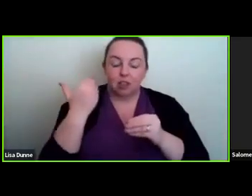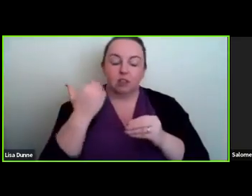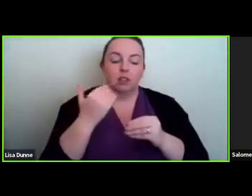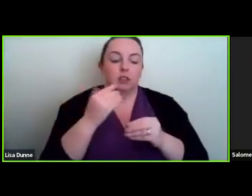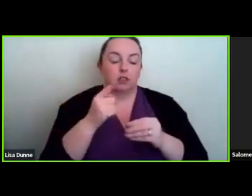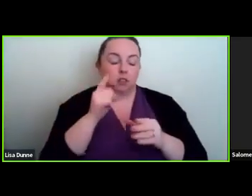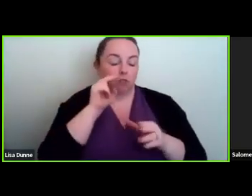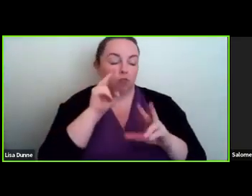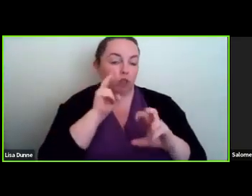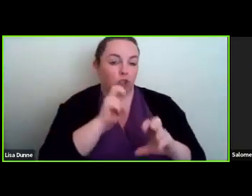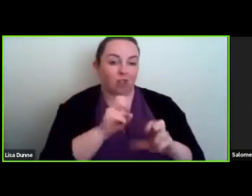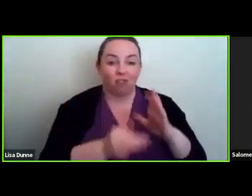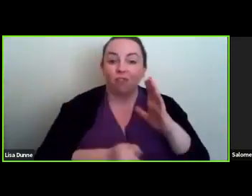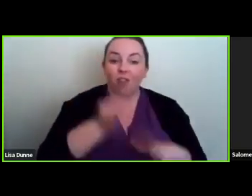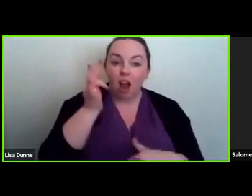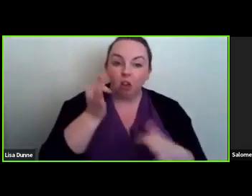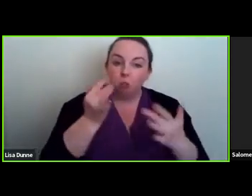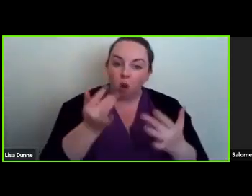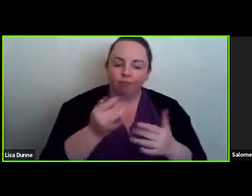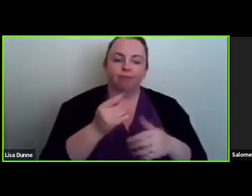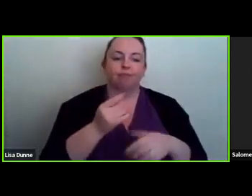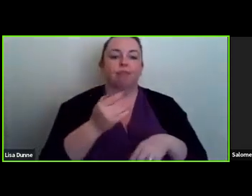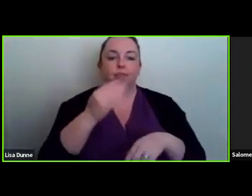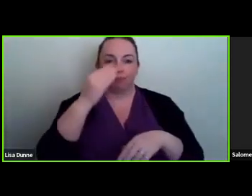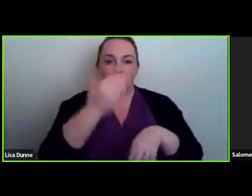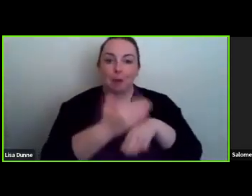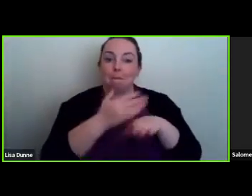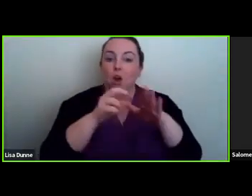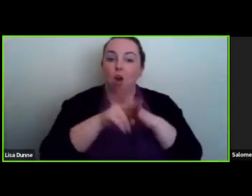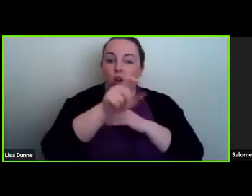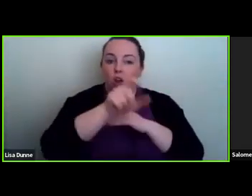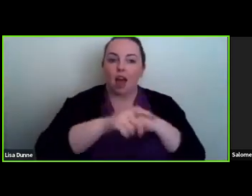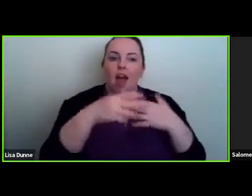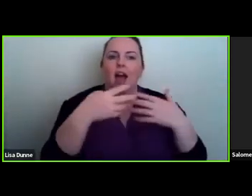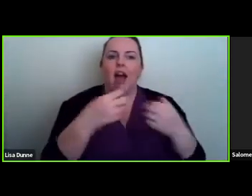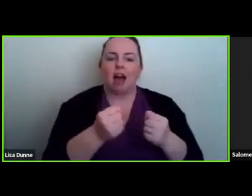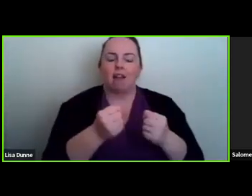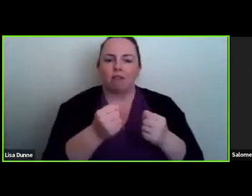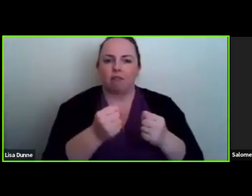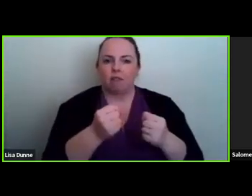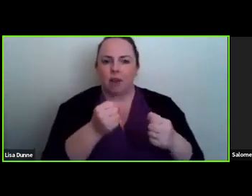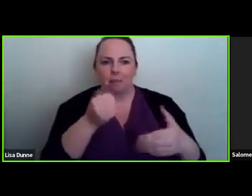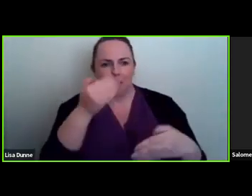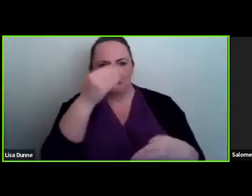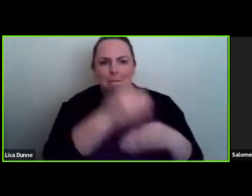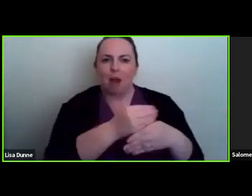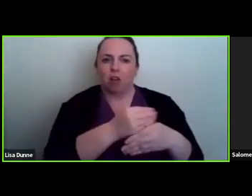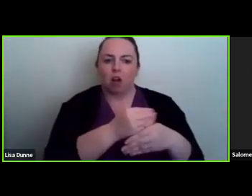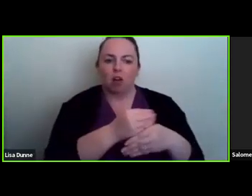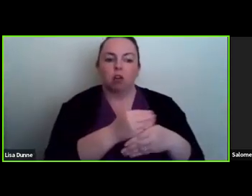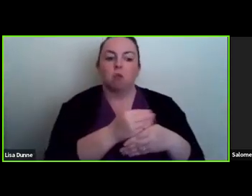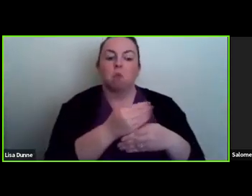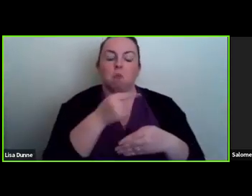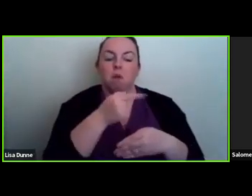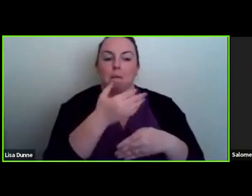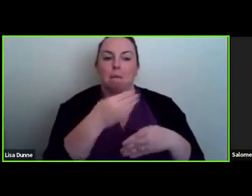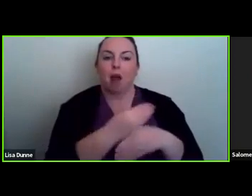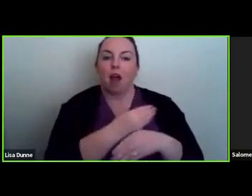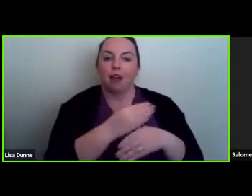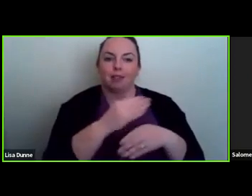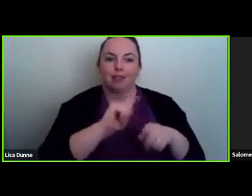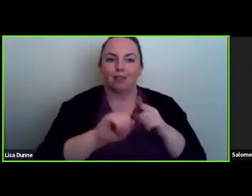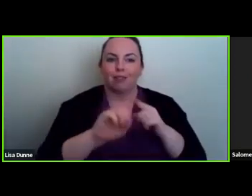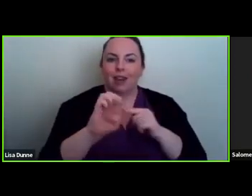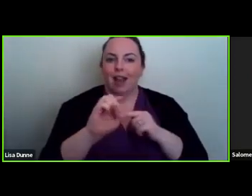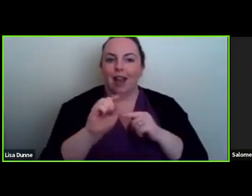by that research that the employers are having what we call ethnic barrier, that they choose whom they want. So if you sound